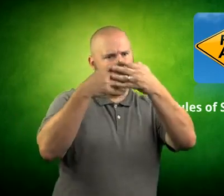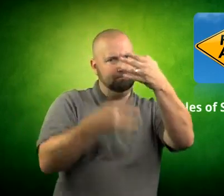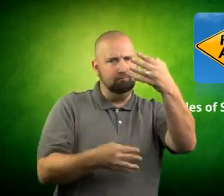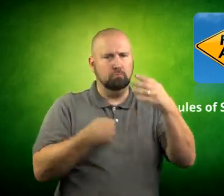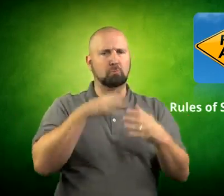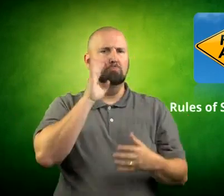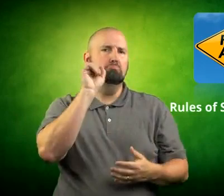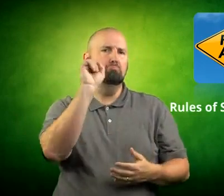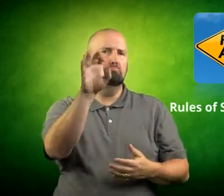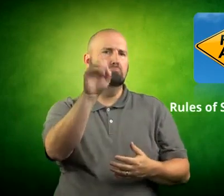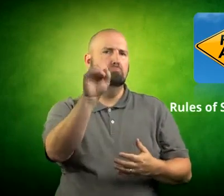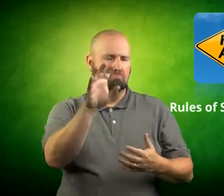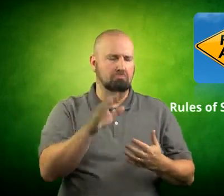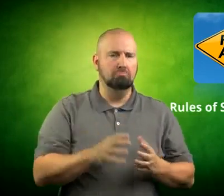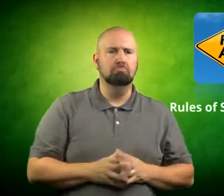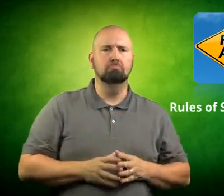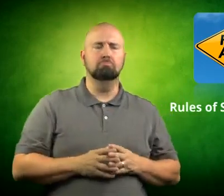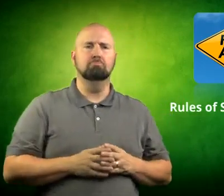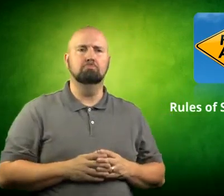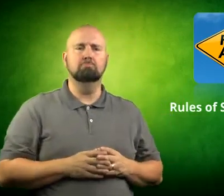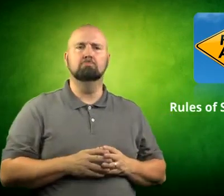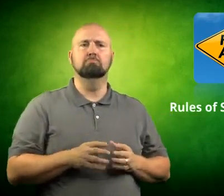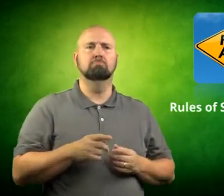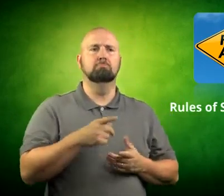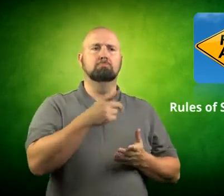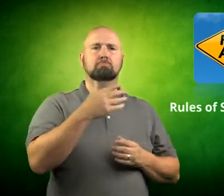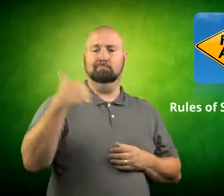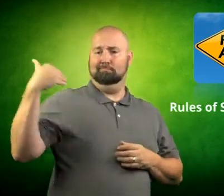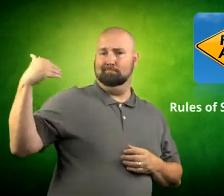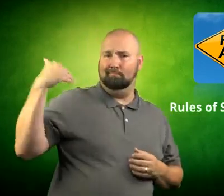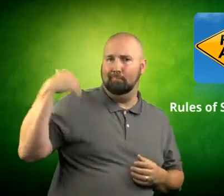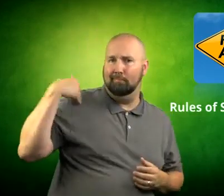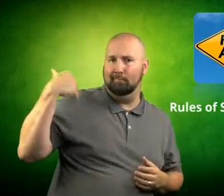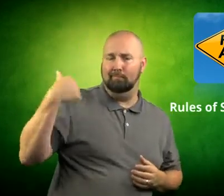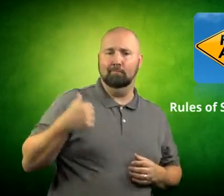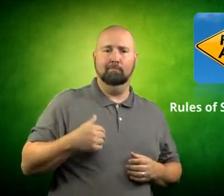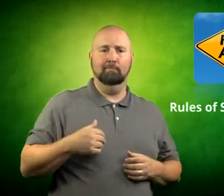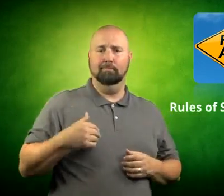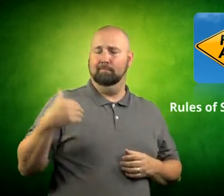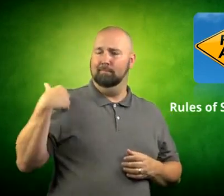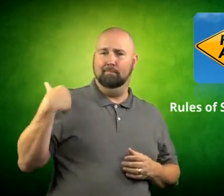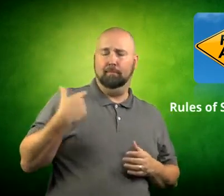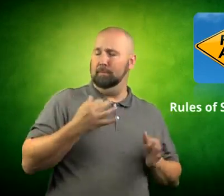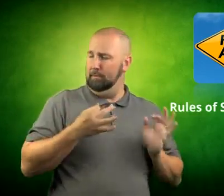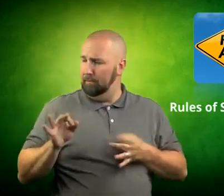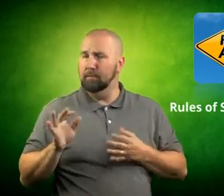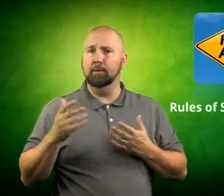Now there's lots of different ways to get the attention of a deaf individual. Of course, you could tap on their shoulder,